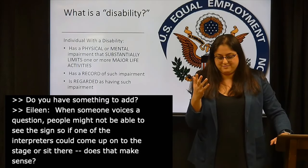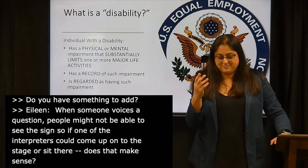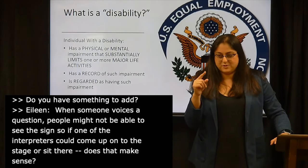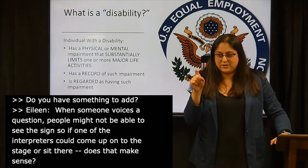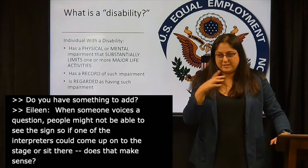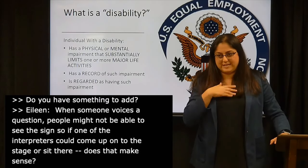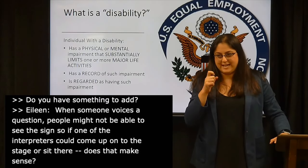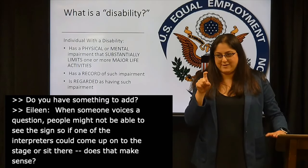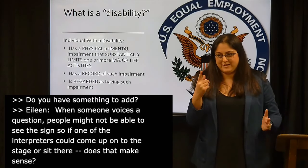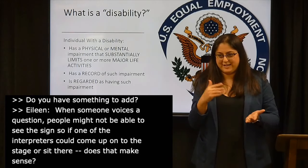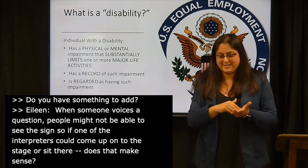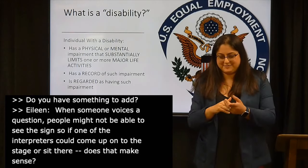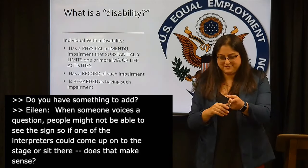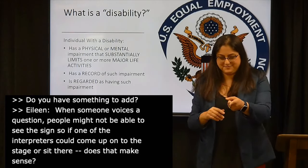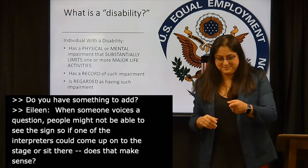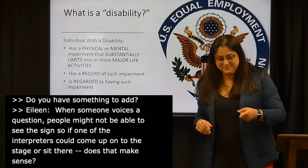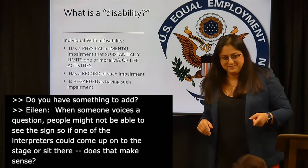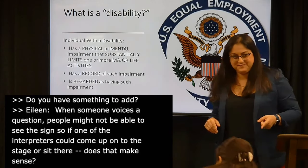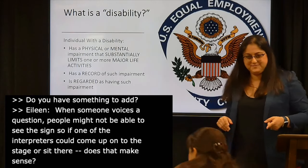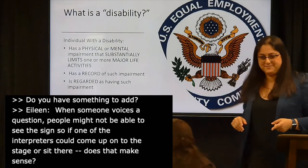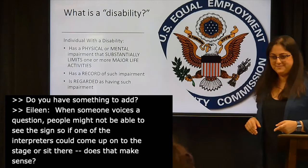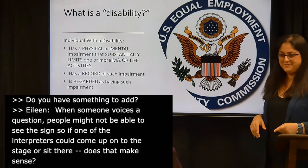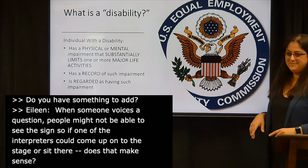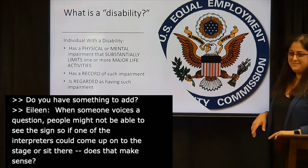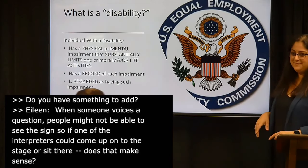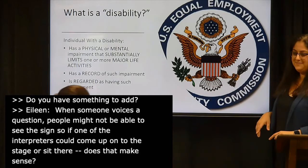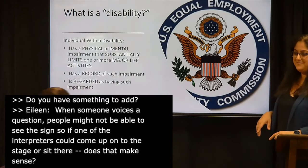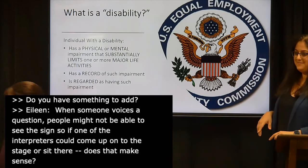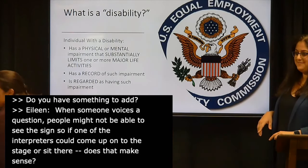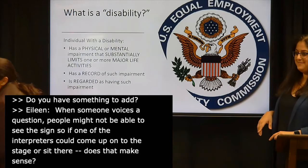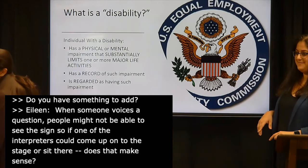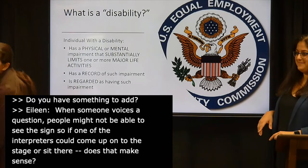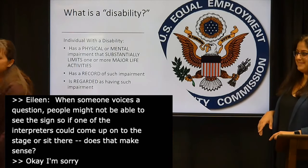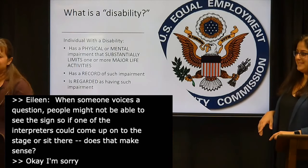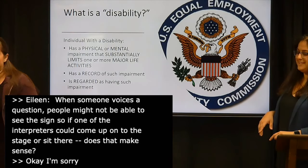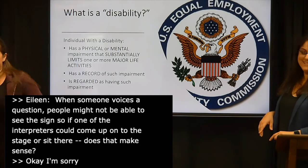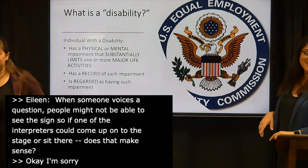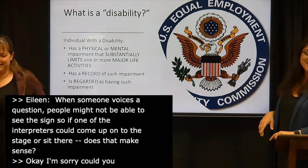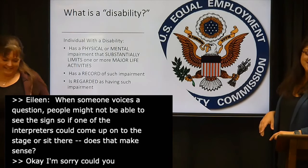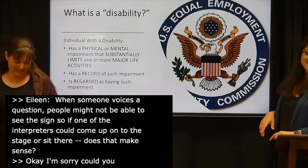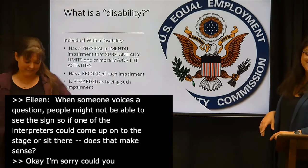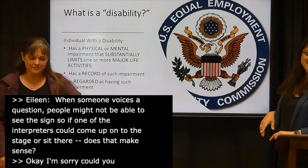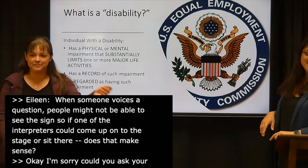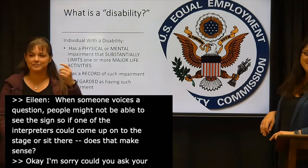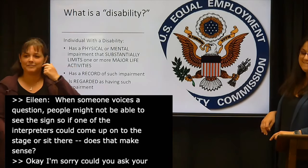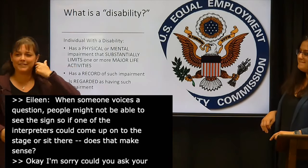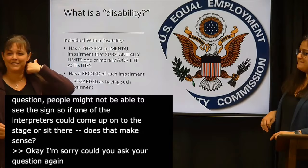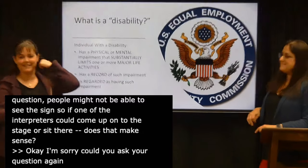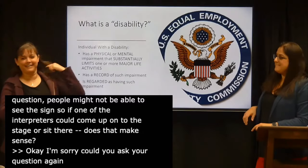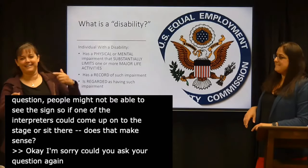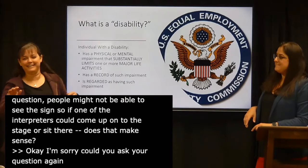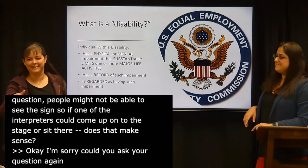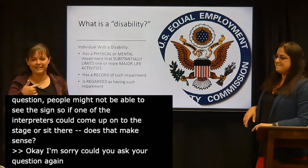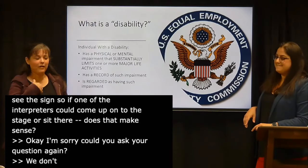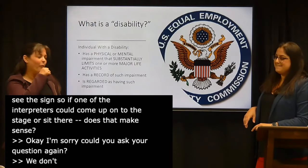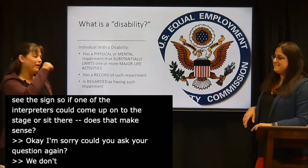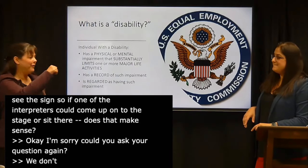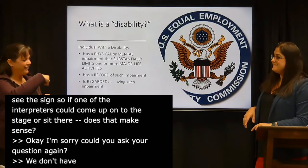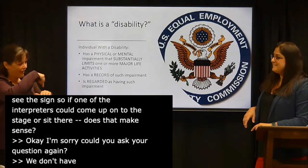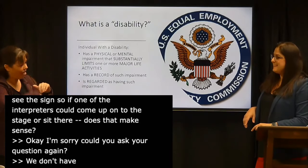Okay, I'm sorry, could you have your question again? don't have to spend a lot of time on this. I'm just